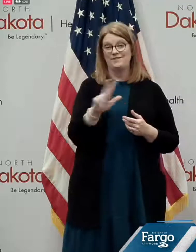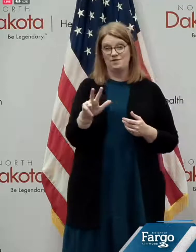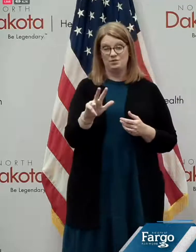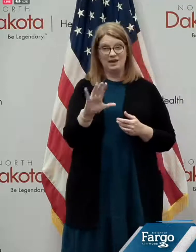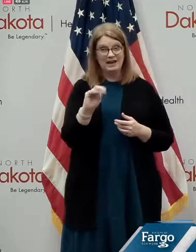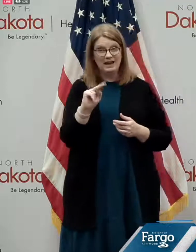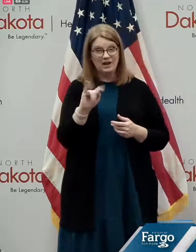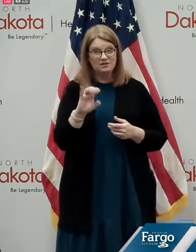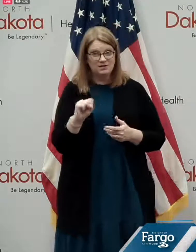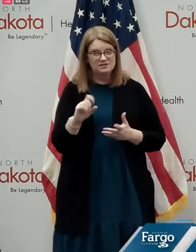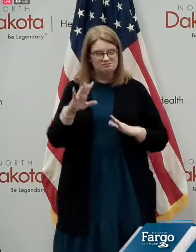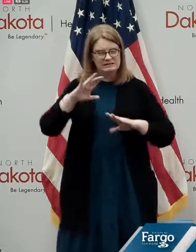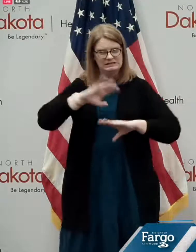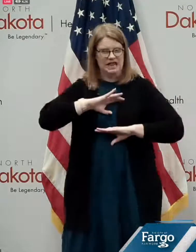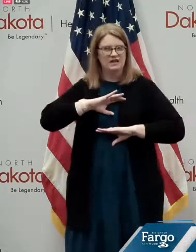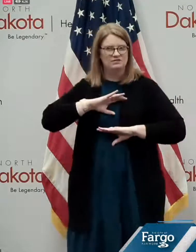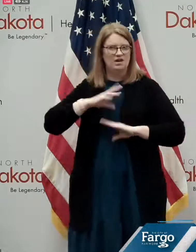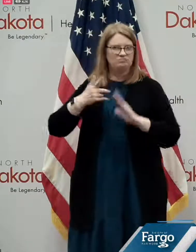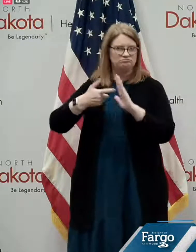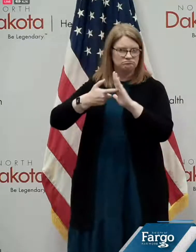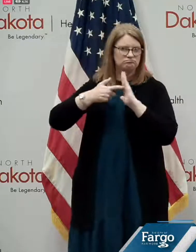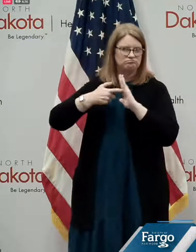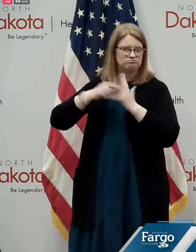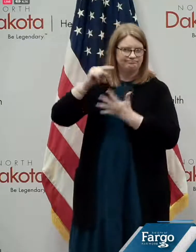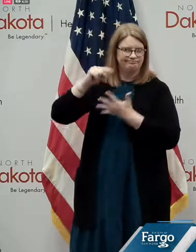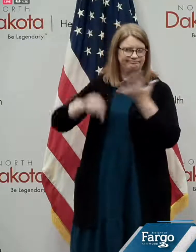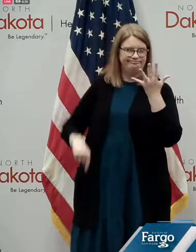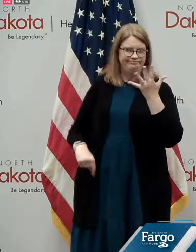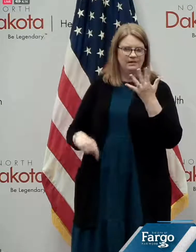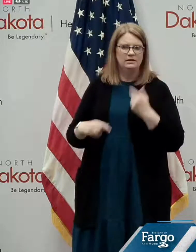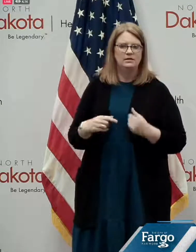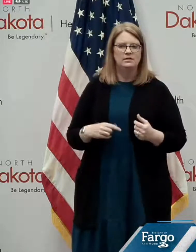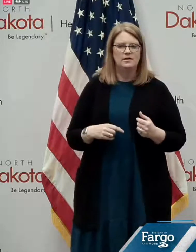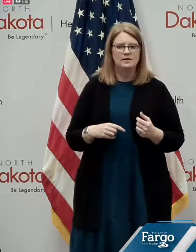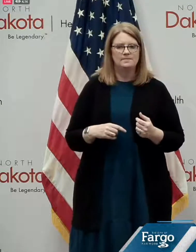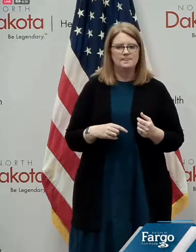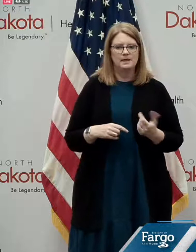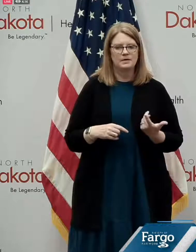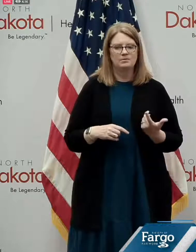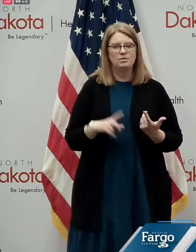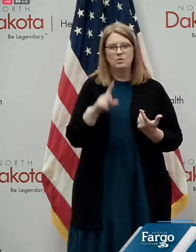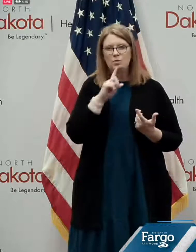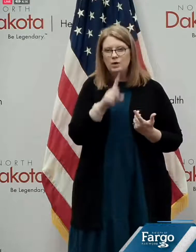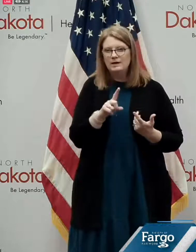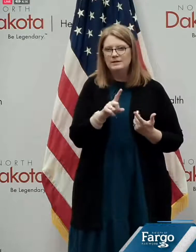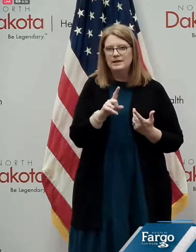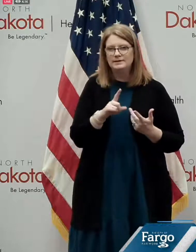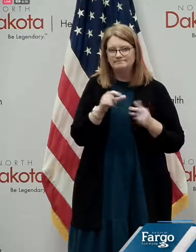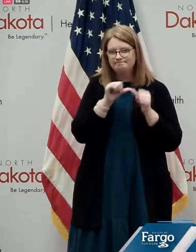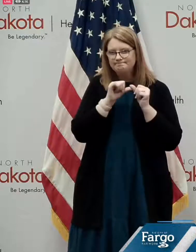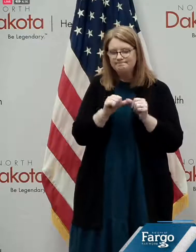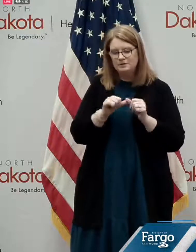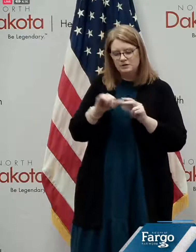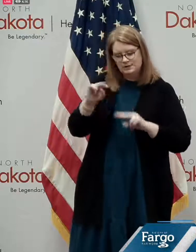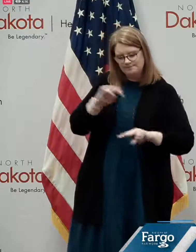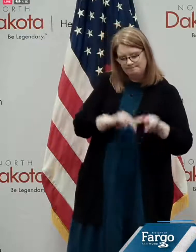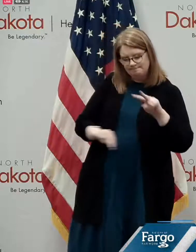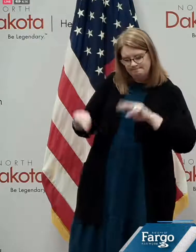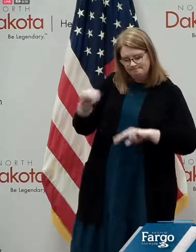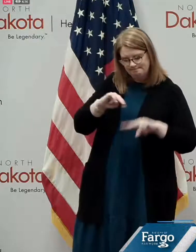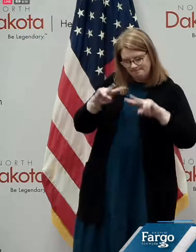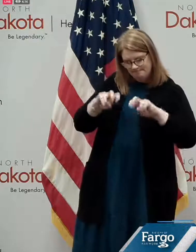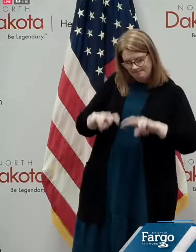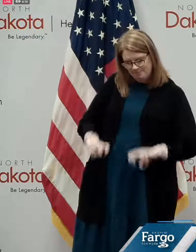our state meet the majority of the gating criteria, and so we'll continue to look closely at that. And again, but